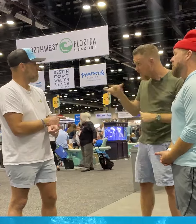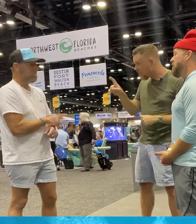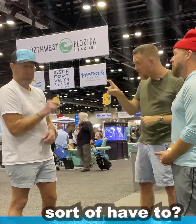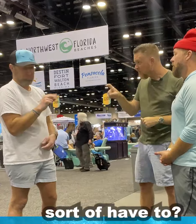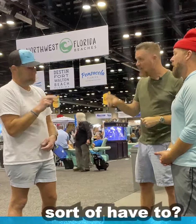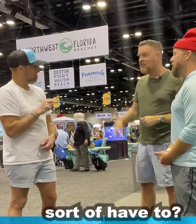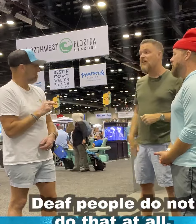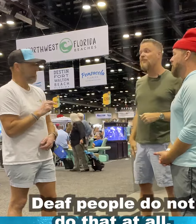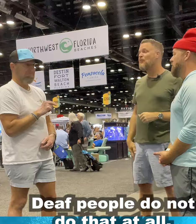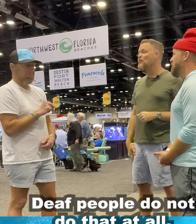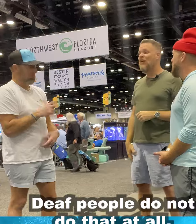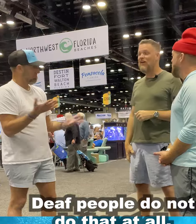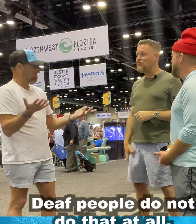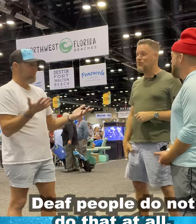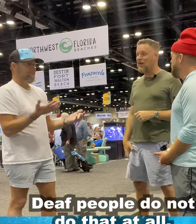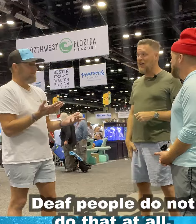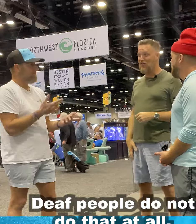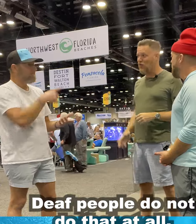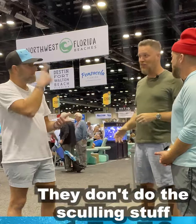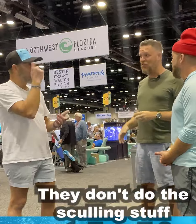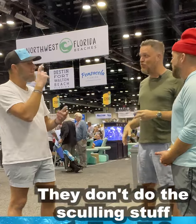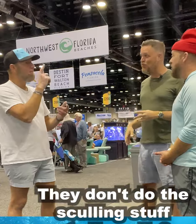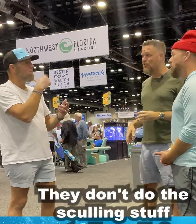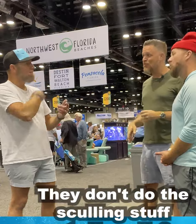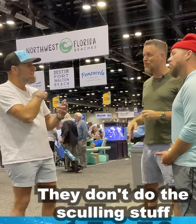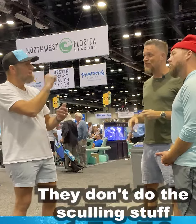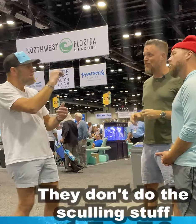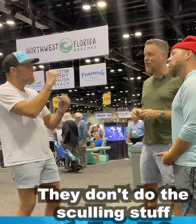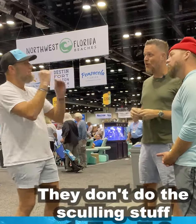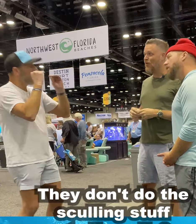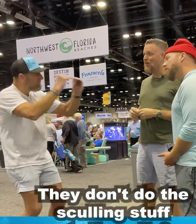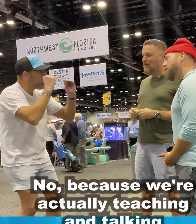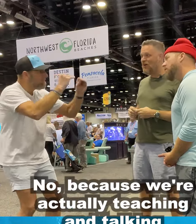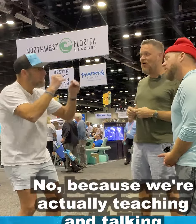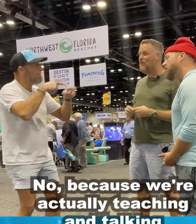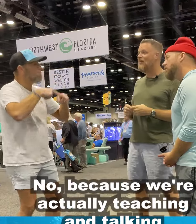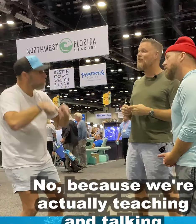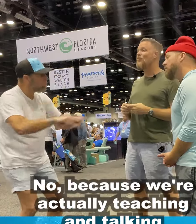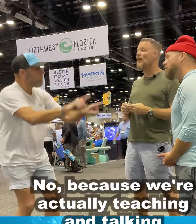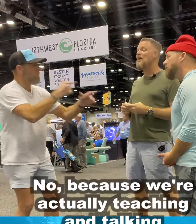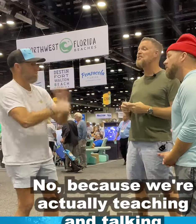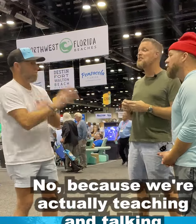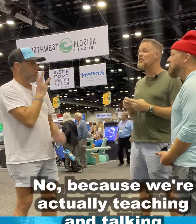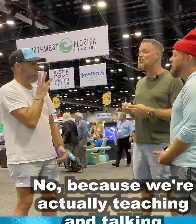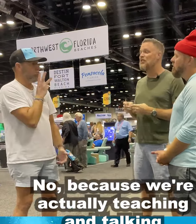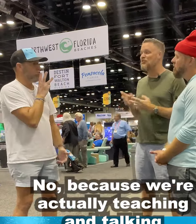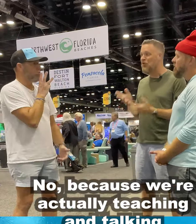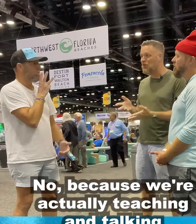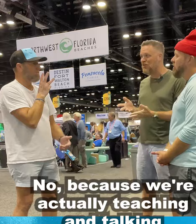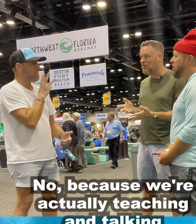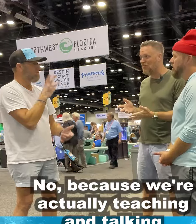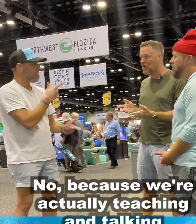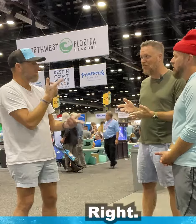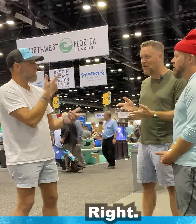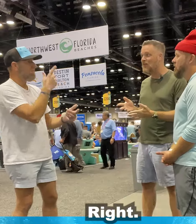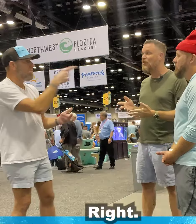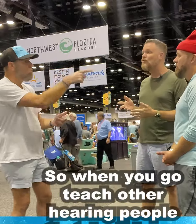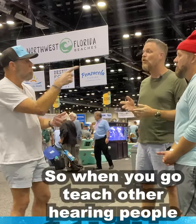They sort of have to. people do not do that at all. They don't do the sculling stuff at all. Really? No, because we're actually teaching and talking underwater, right? So